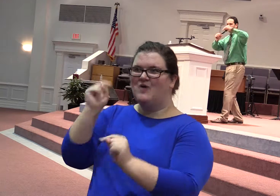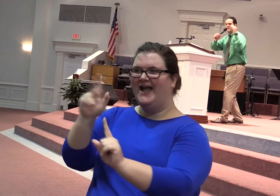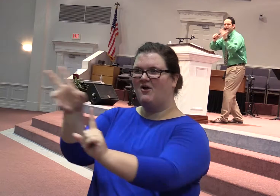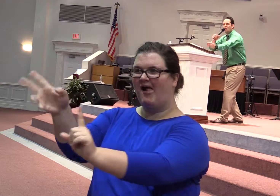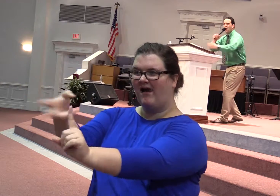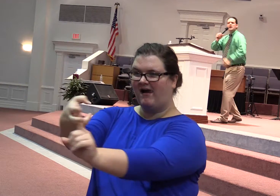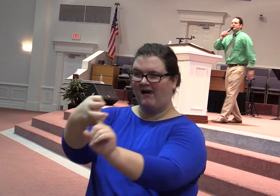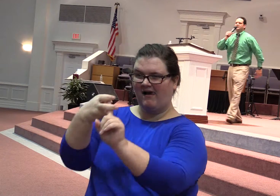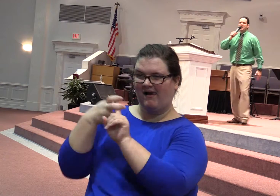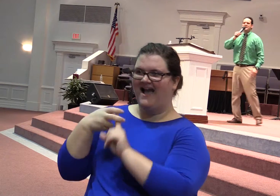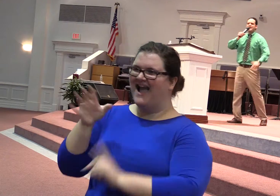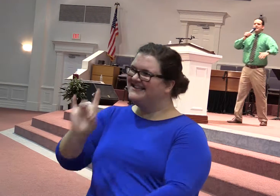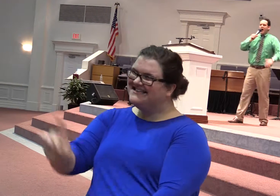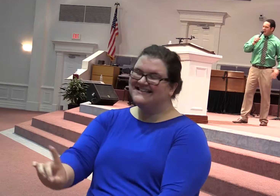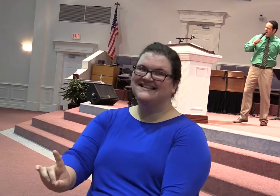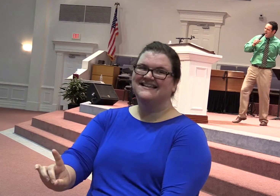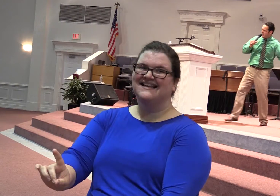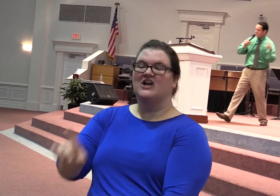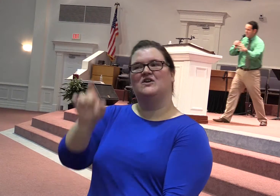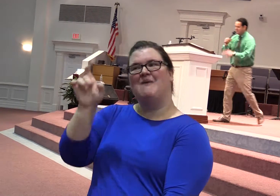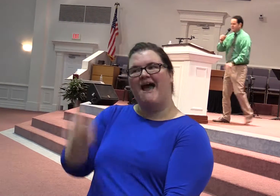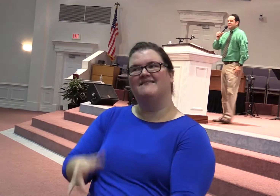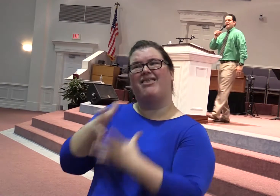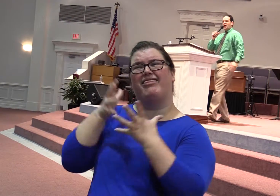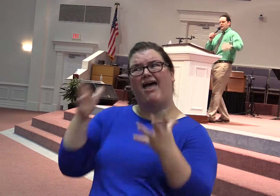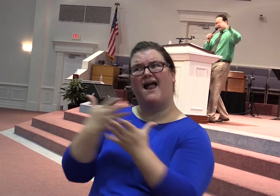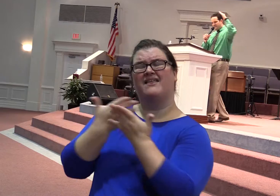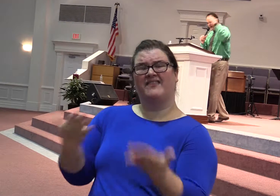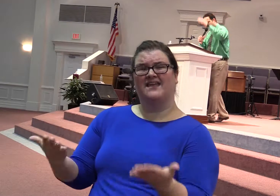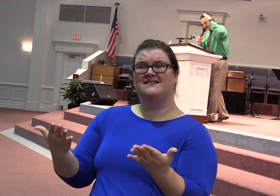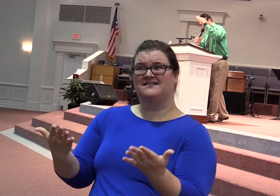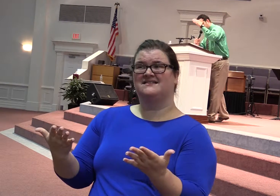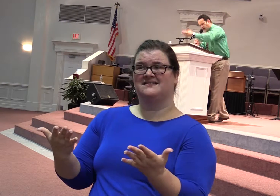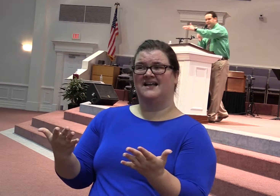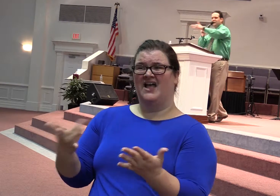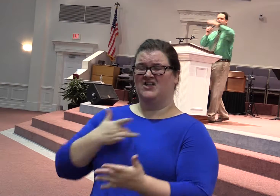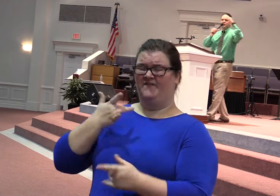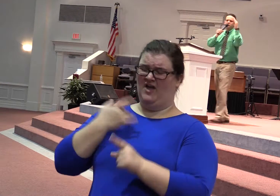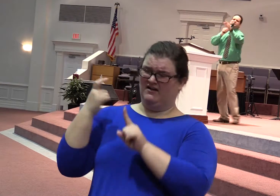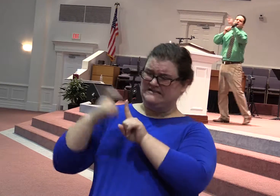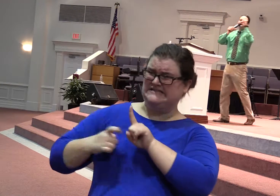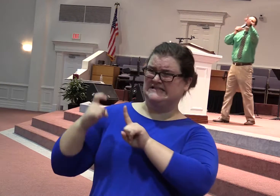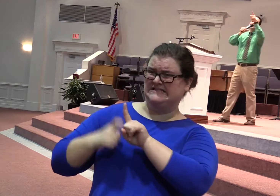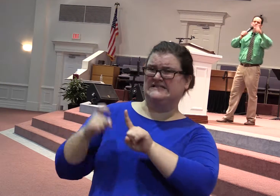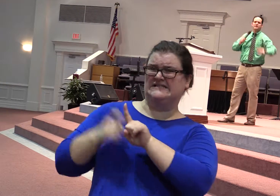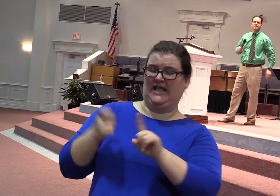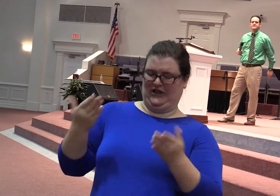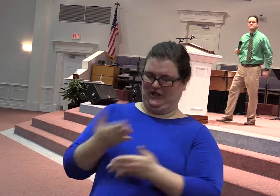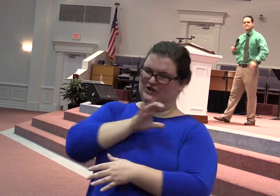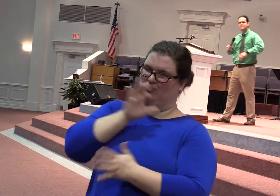wars and rumors of war. There's going to be a lot of things that are going to bring persecution to the Christian